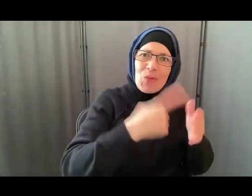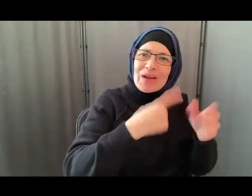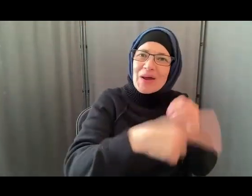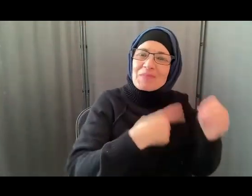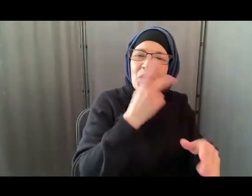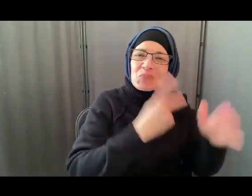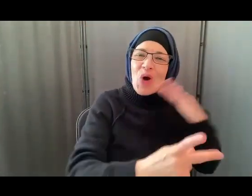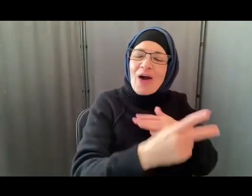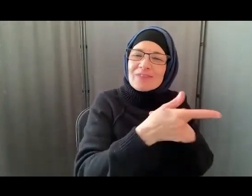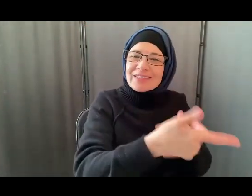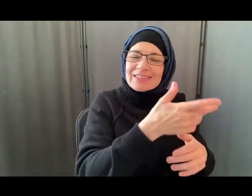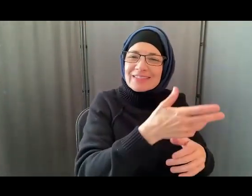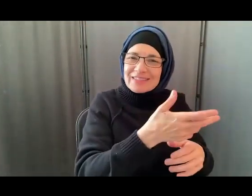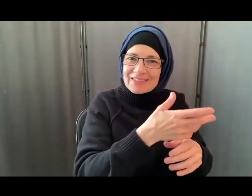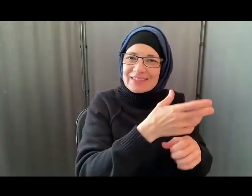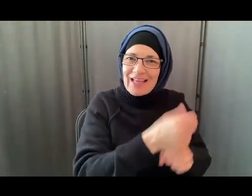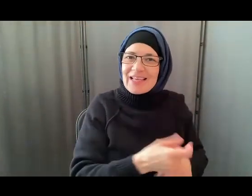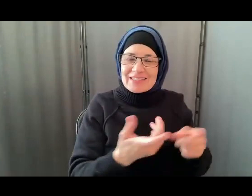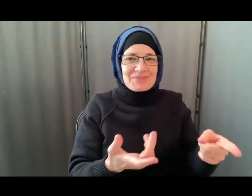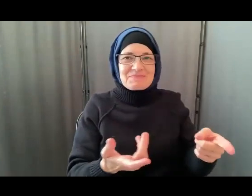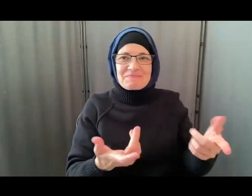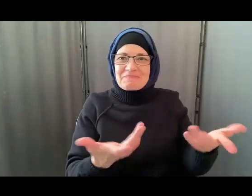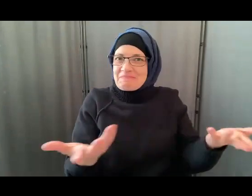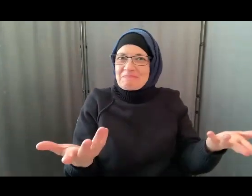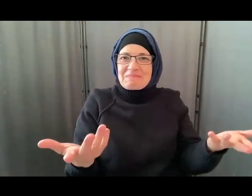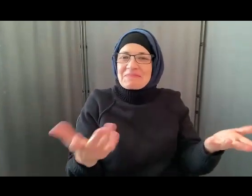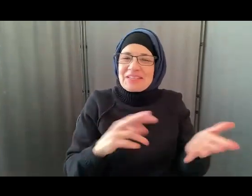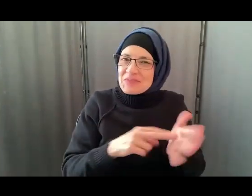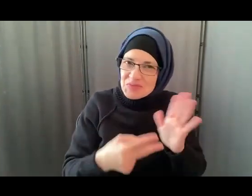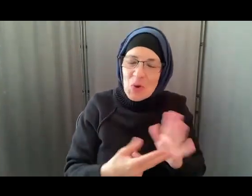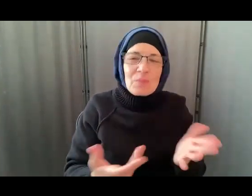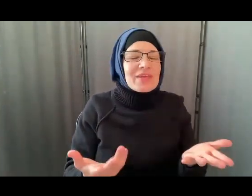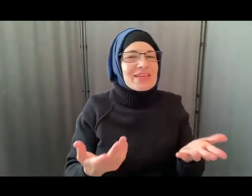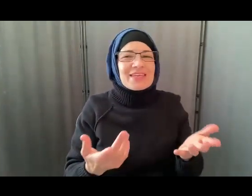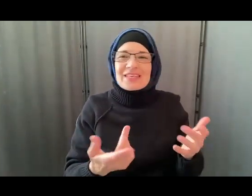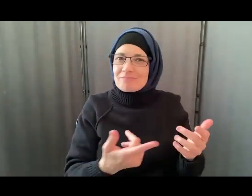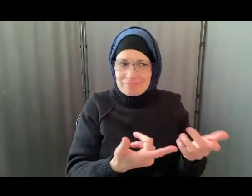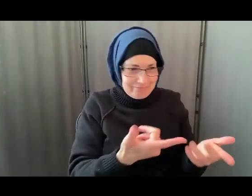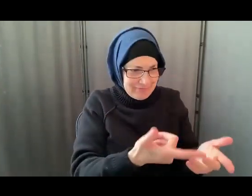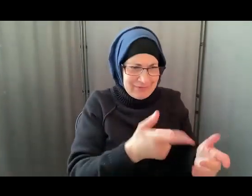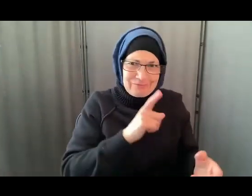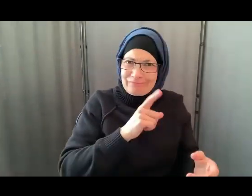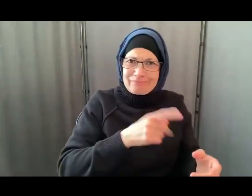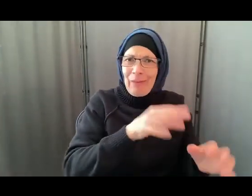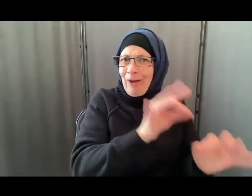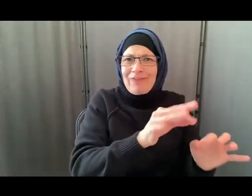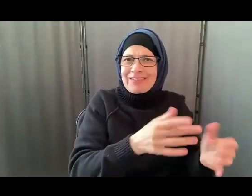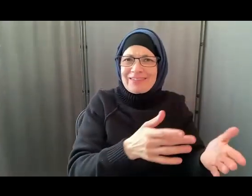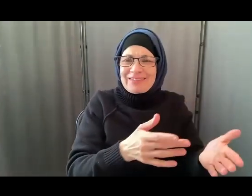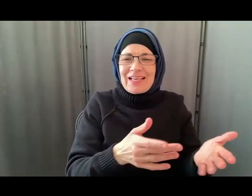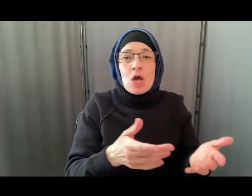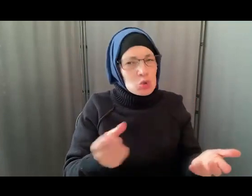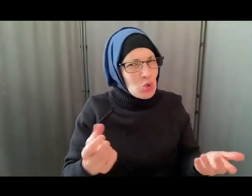So it is not strange that the Prophet sallallahu alaihi wasallam be given such